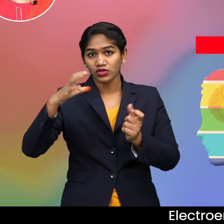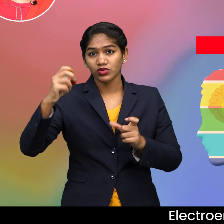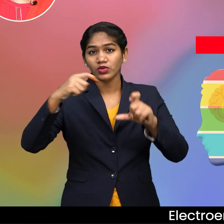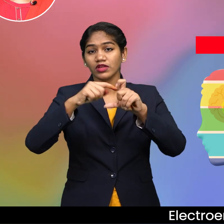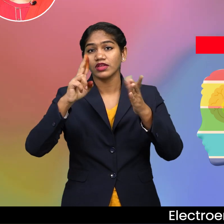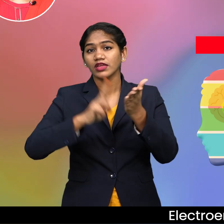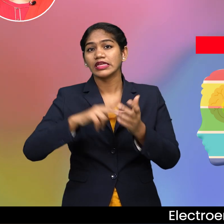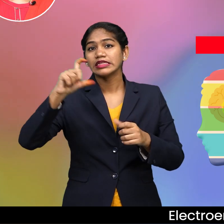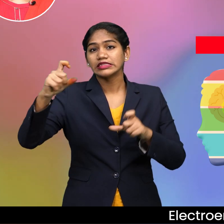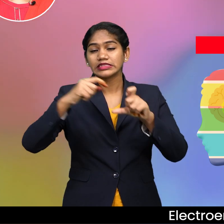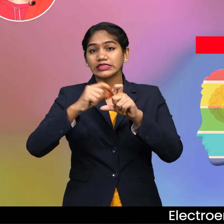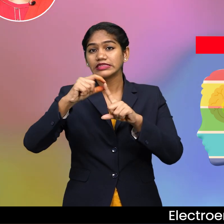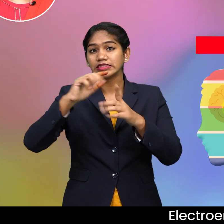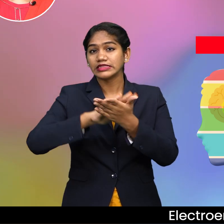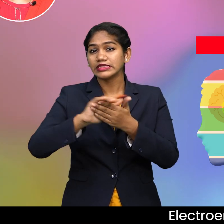Electroencephalogram